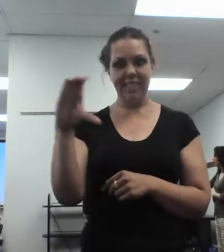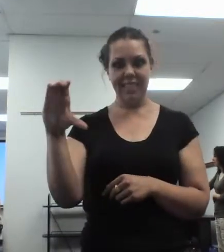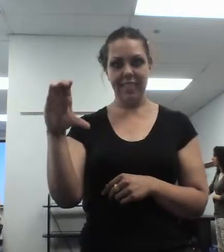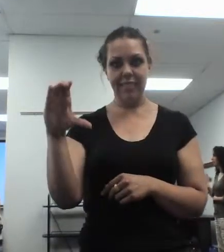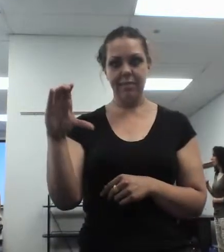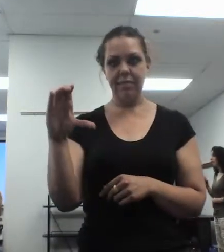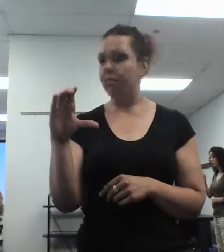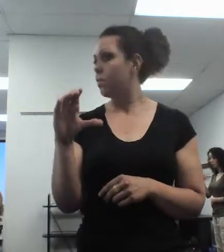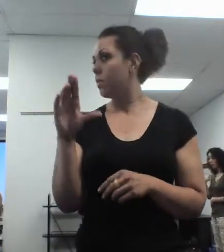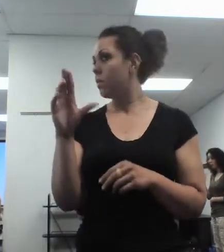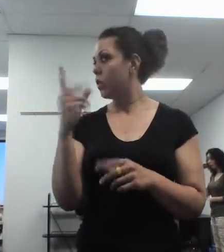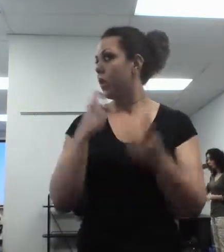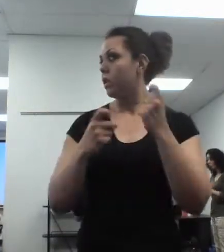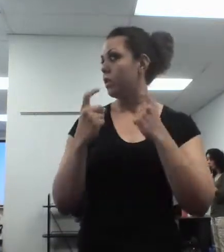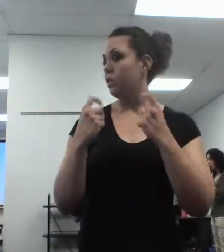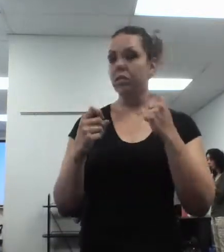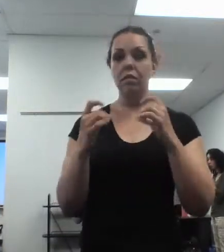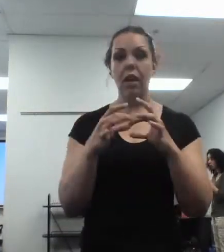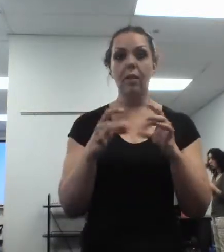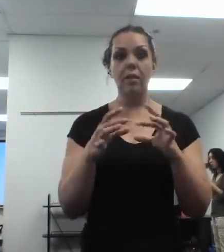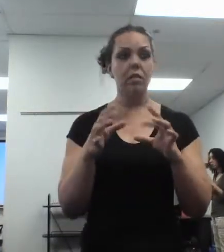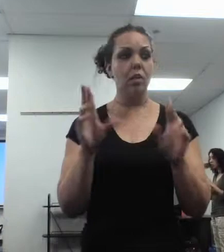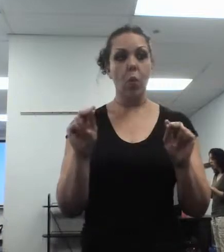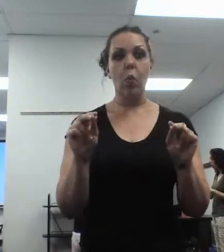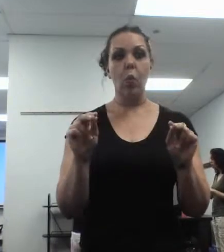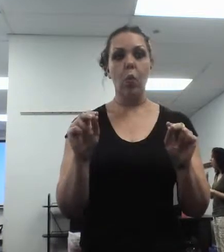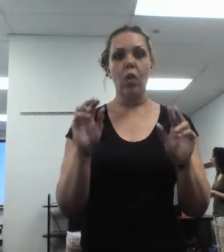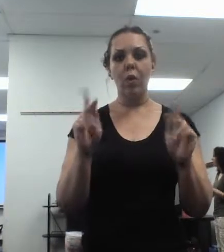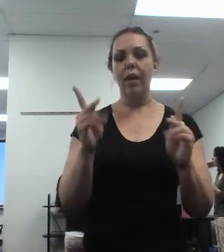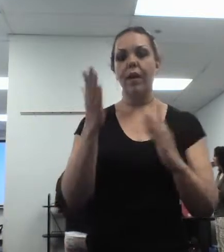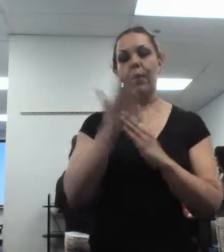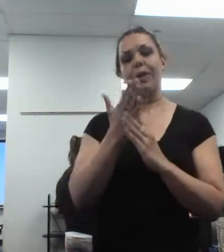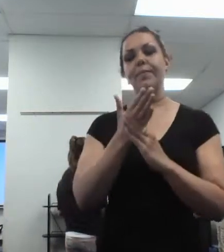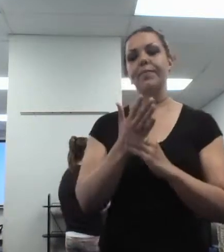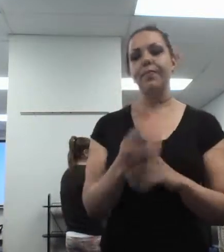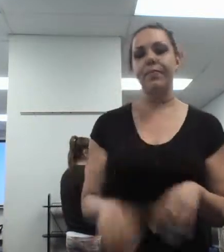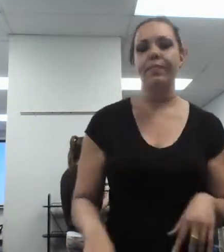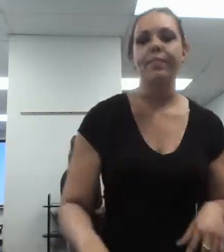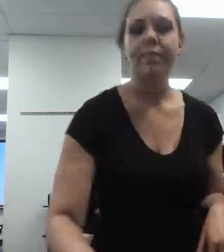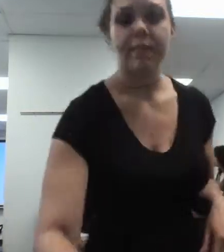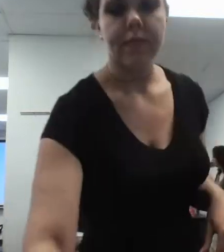take a break. Oh, 15. Can I look at